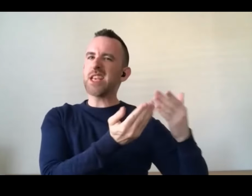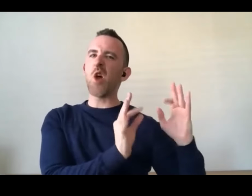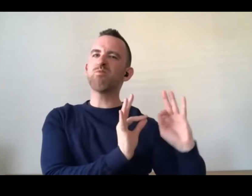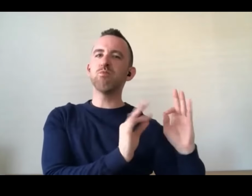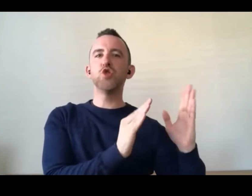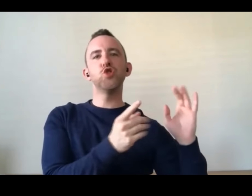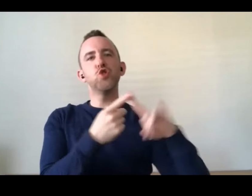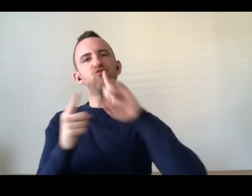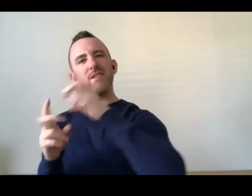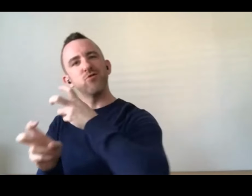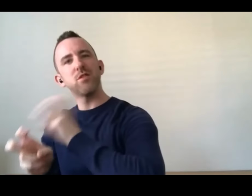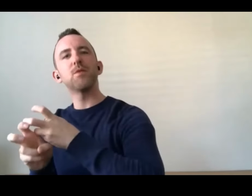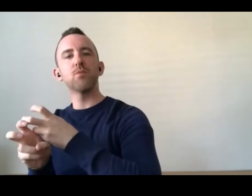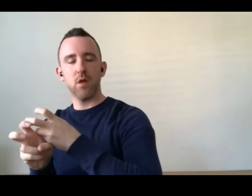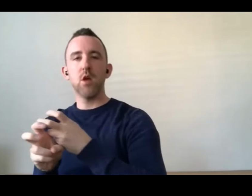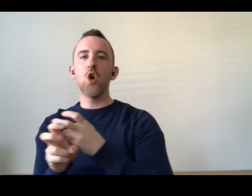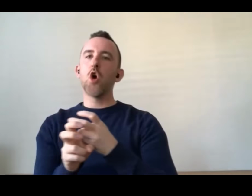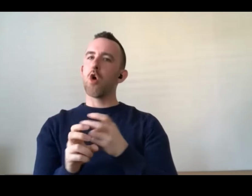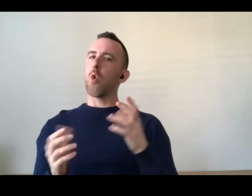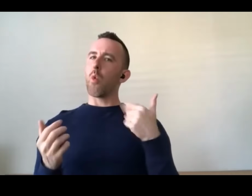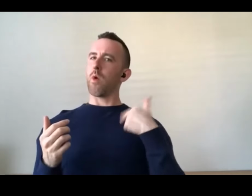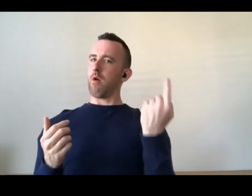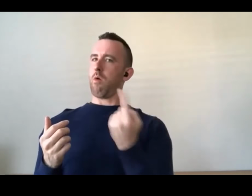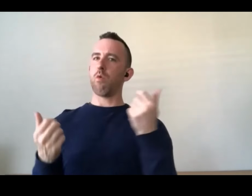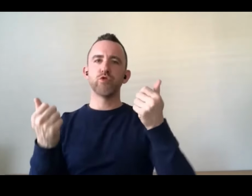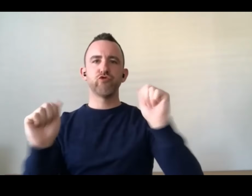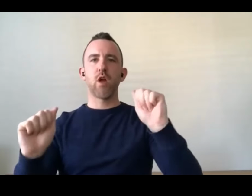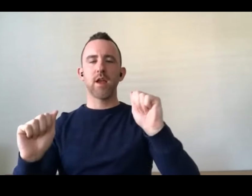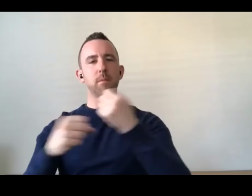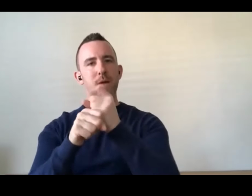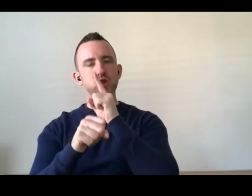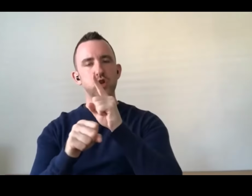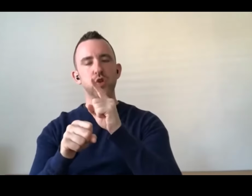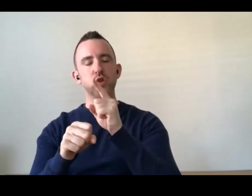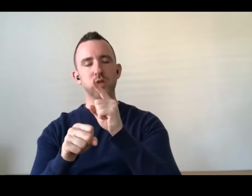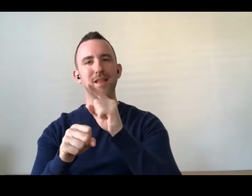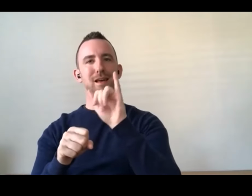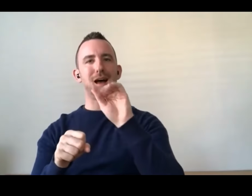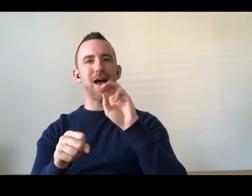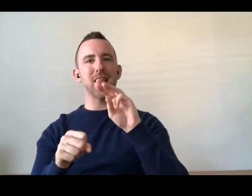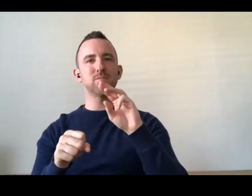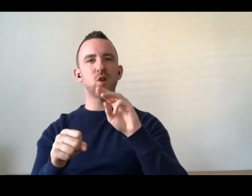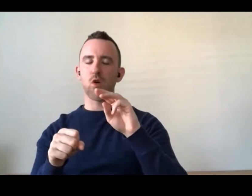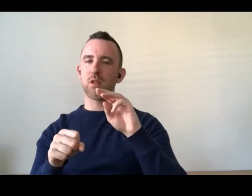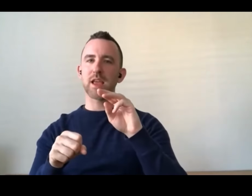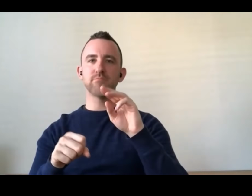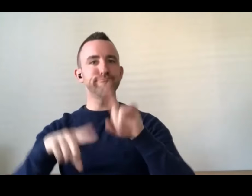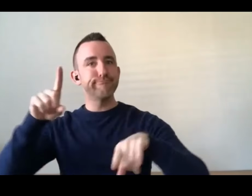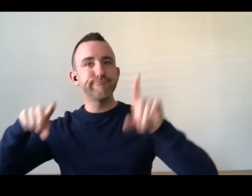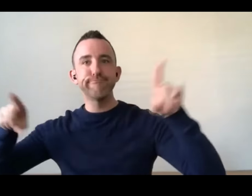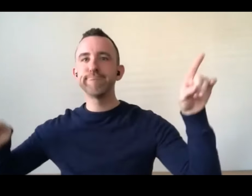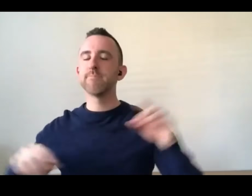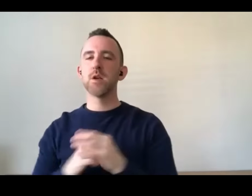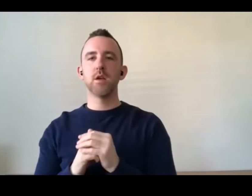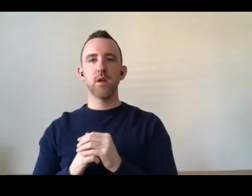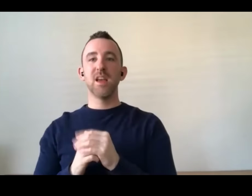are. We always try to make sure that the items have multiple applications. We know that people are in different places with different levels of